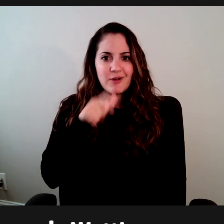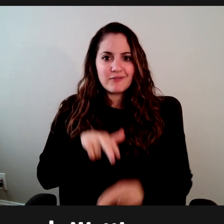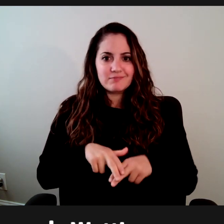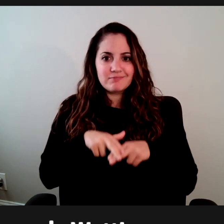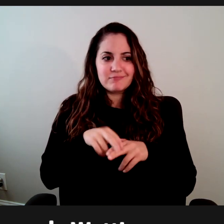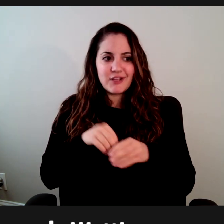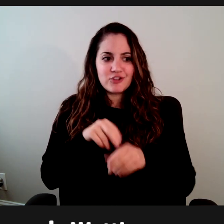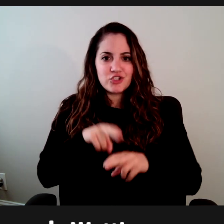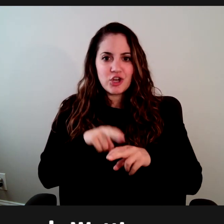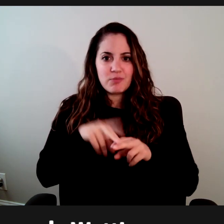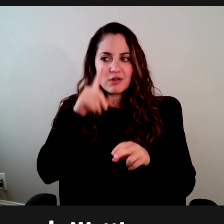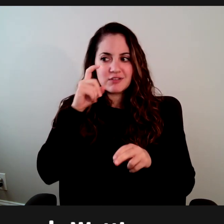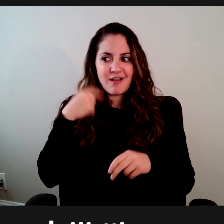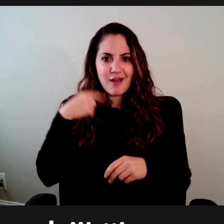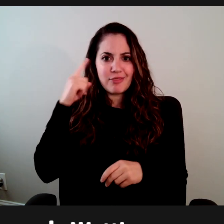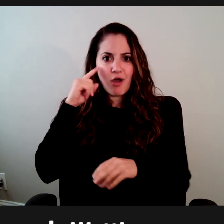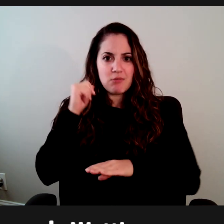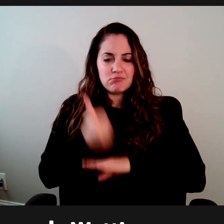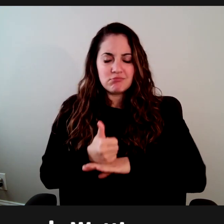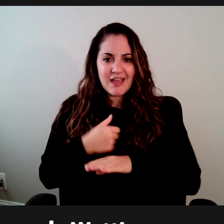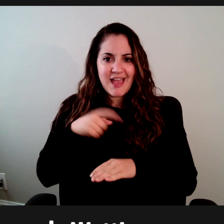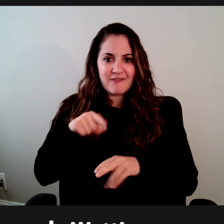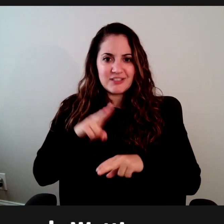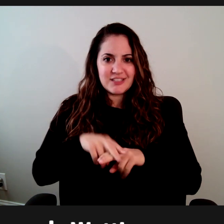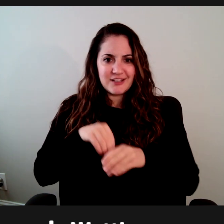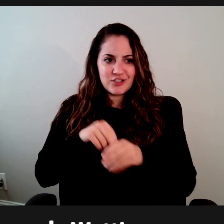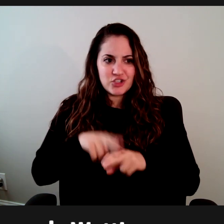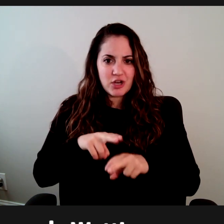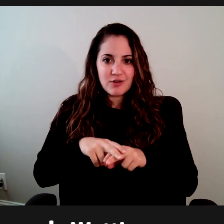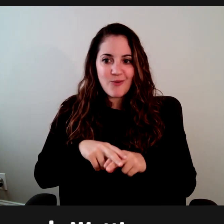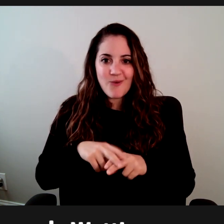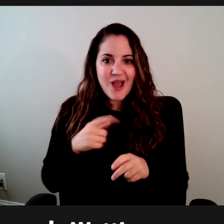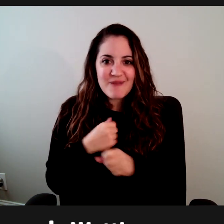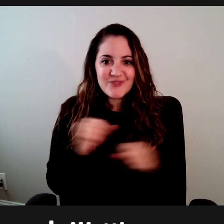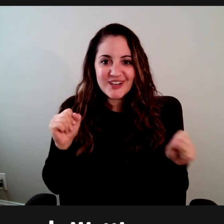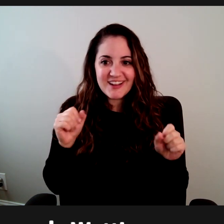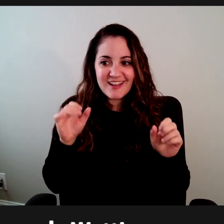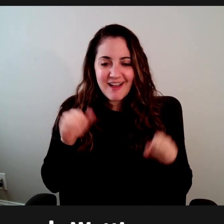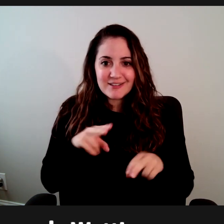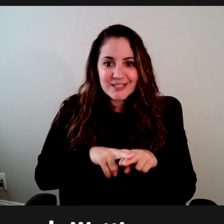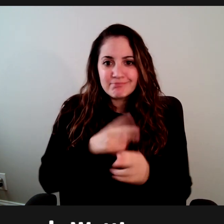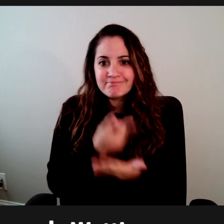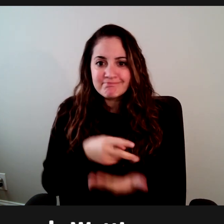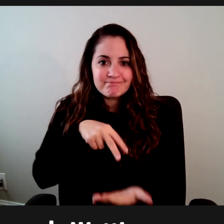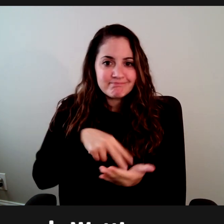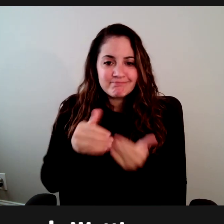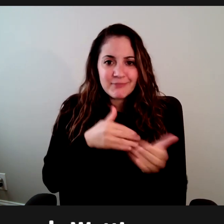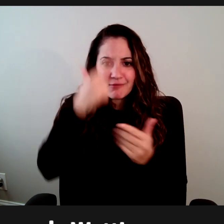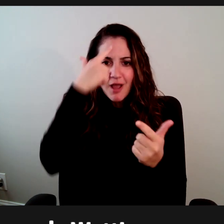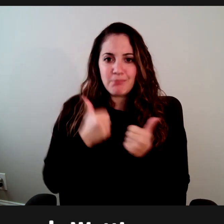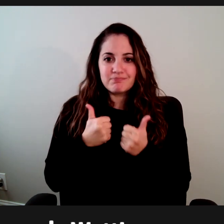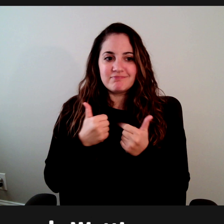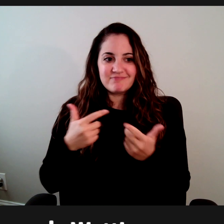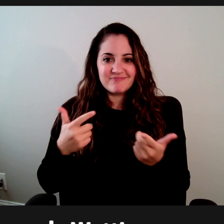I don't have to just sit here in this chair because that's what I thought I was supposed to do. I'm actually free. Right.